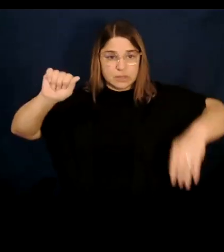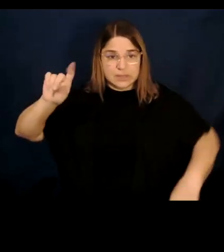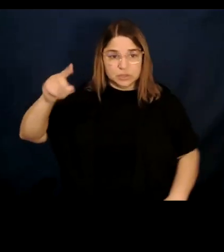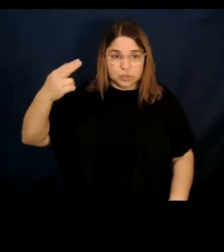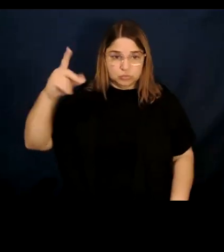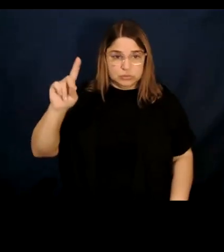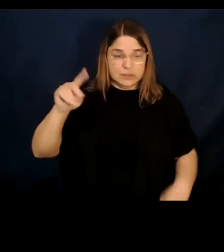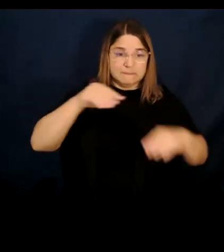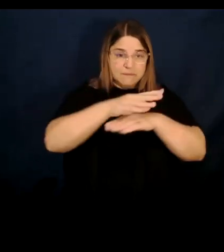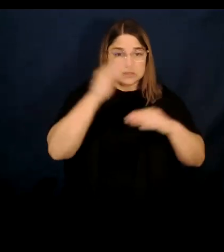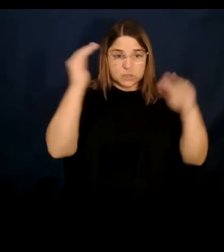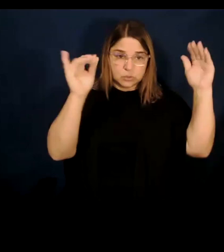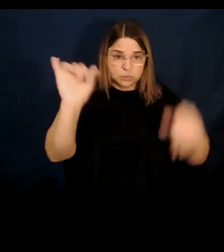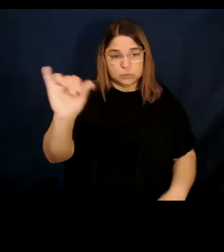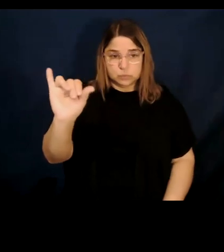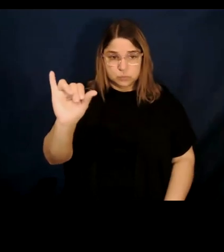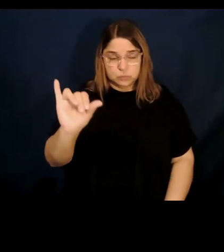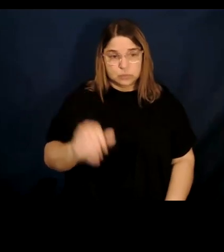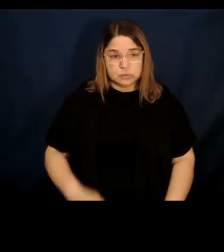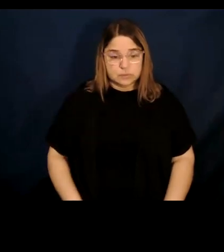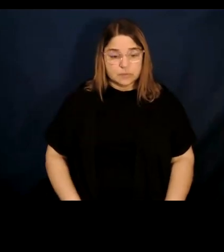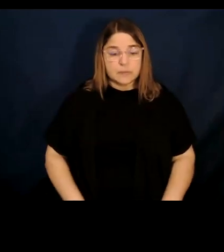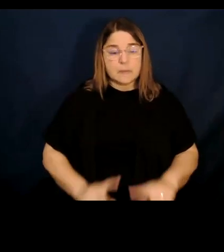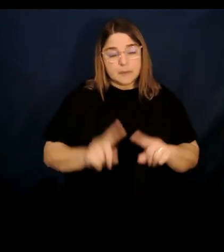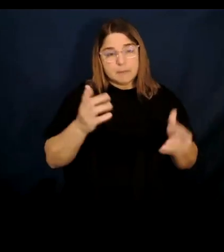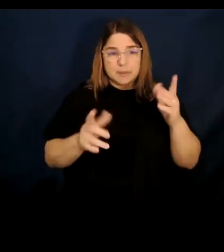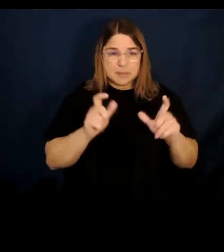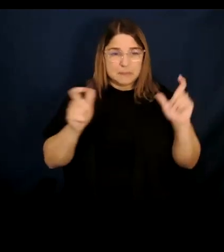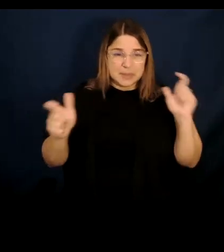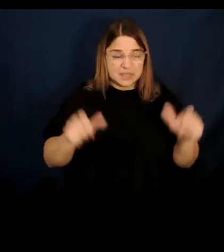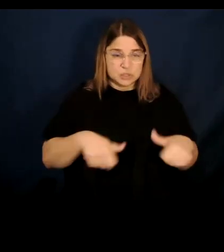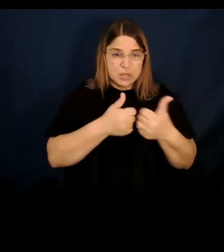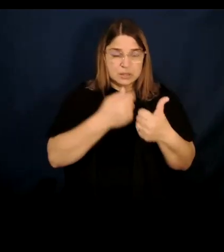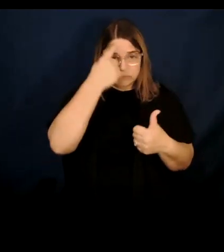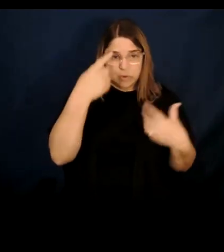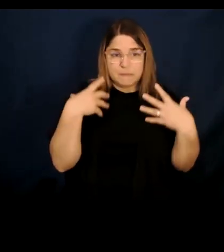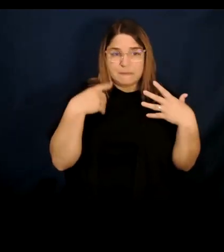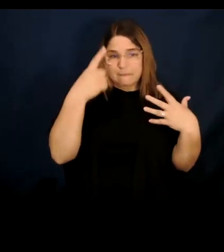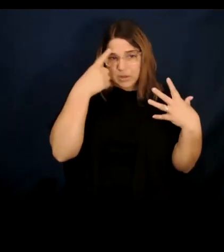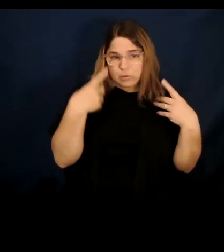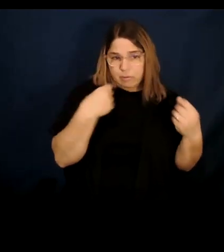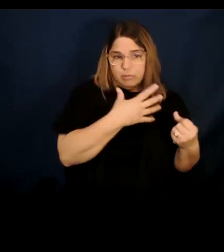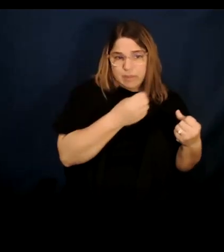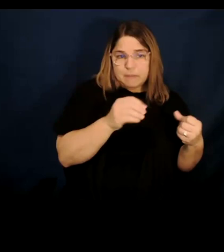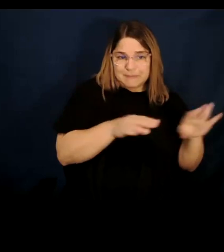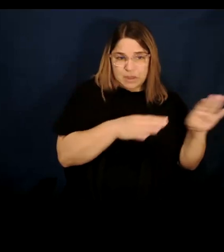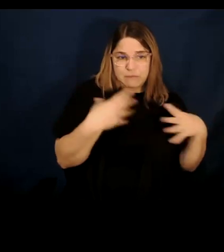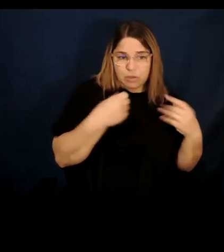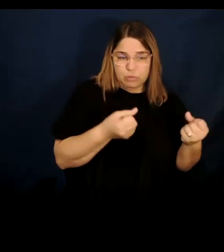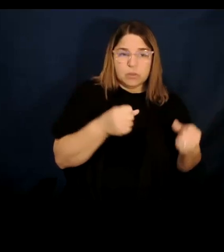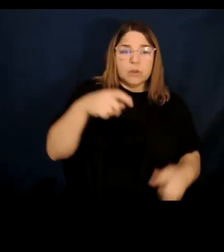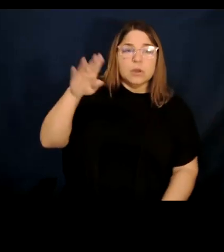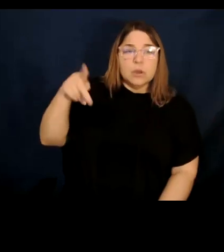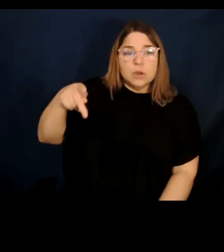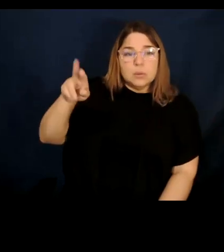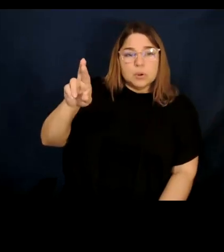affects adults as well. But perhaps the greatest challenge in behavioral health and mental health is treating patients experiencing personality